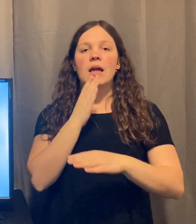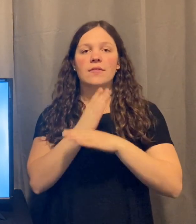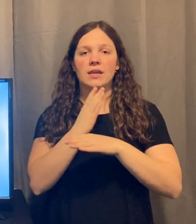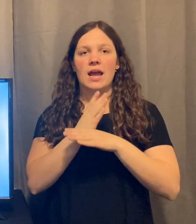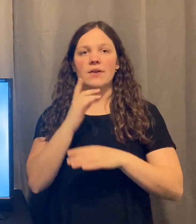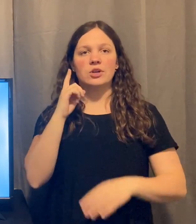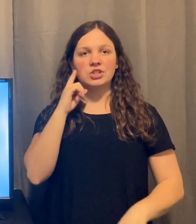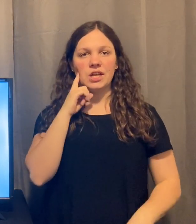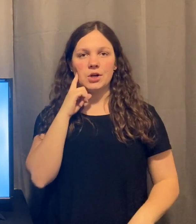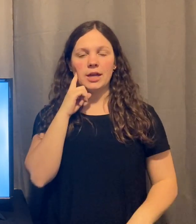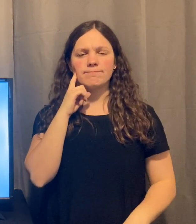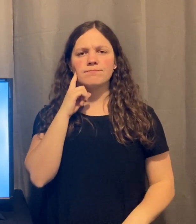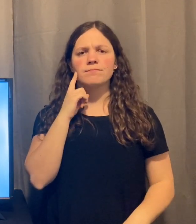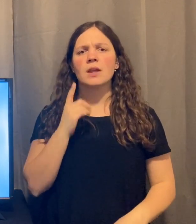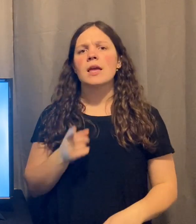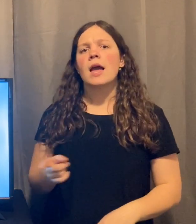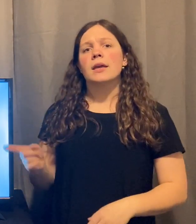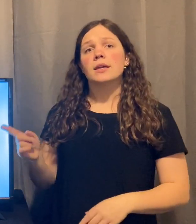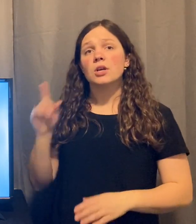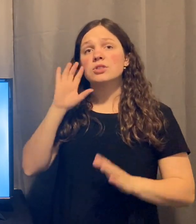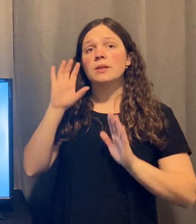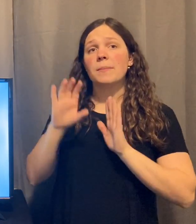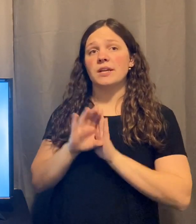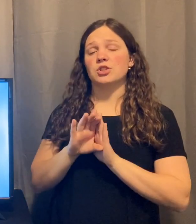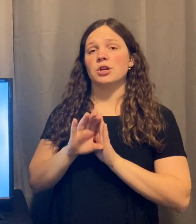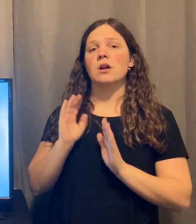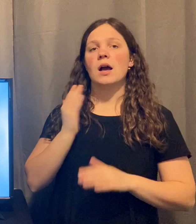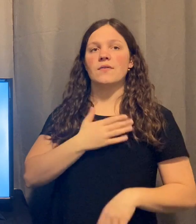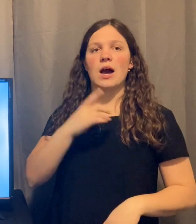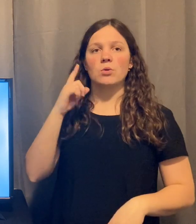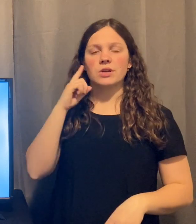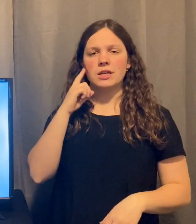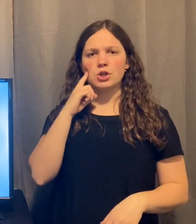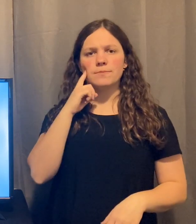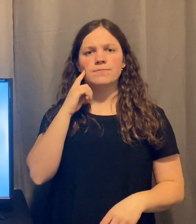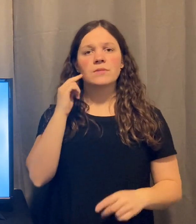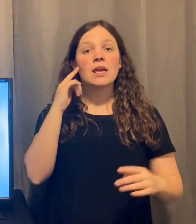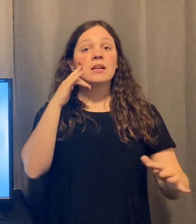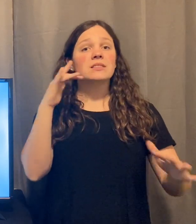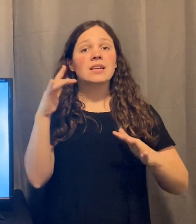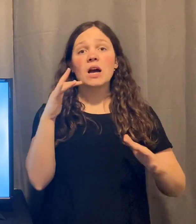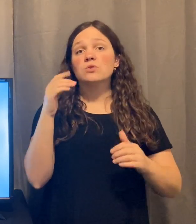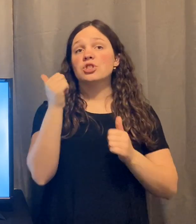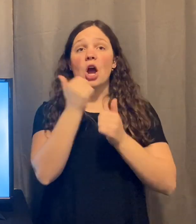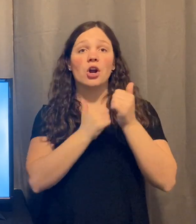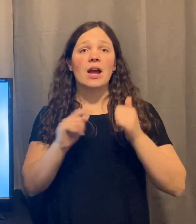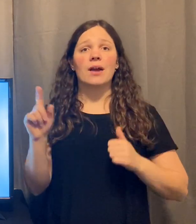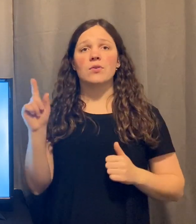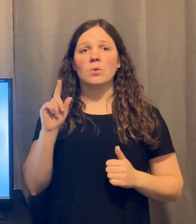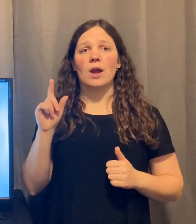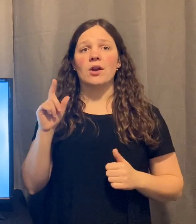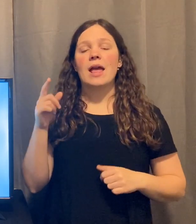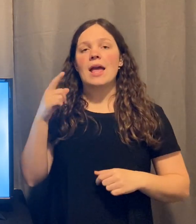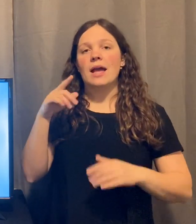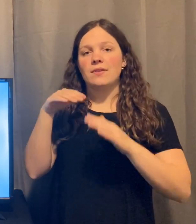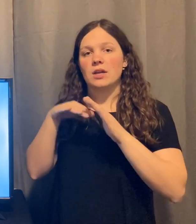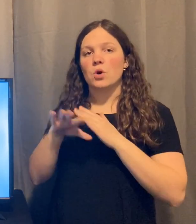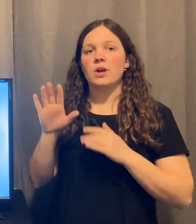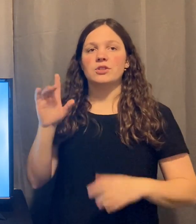the average hearing. Here's a picture of our ear. Sounds are everywhere and they go into